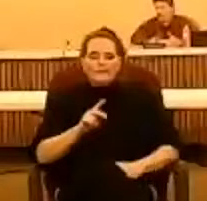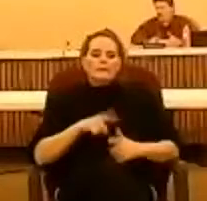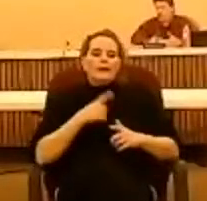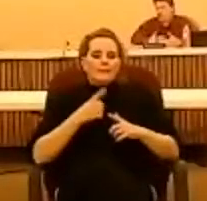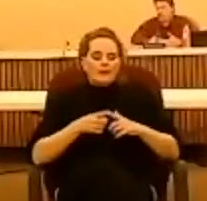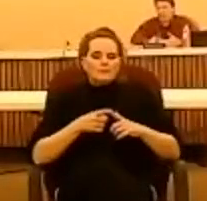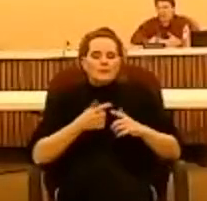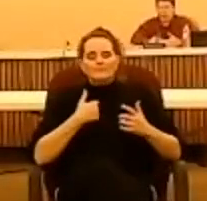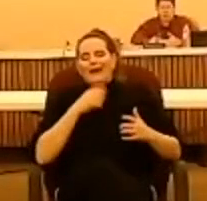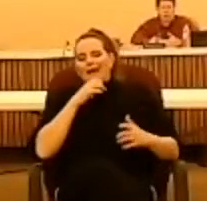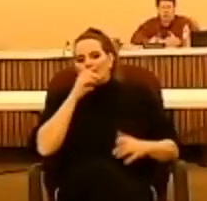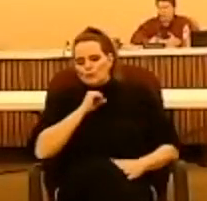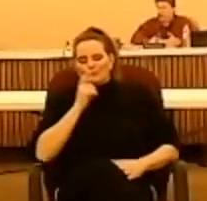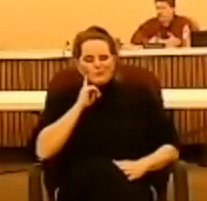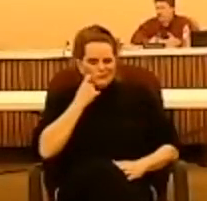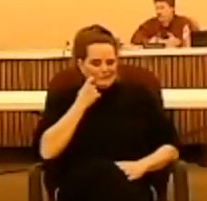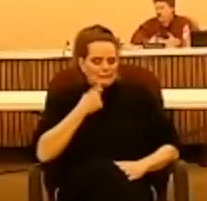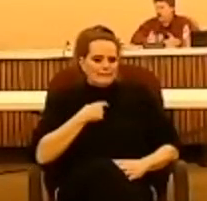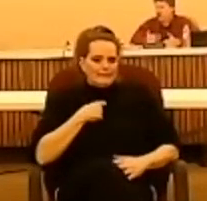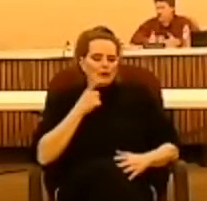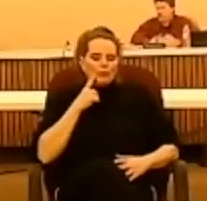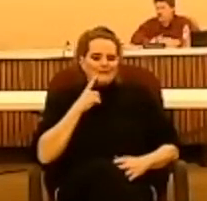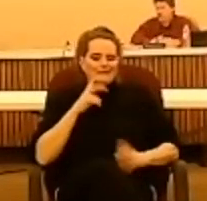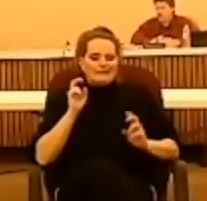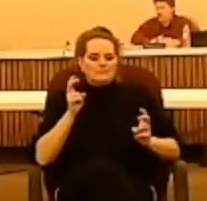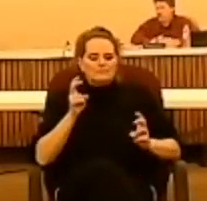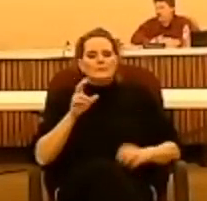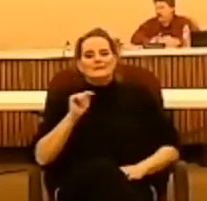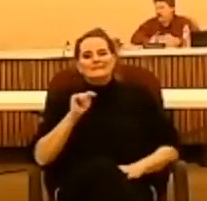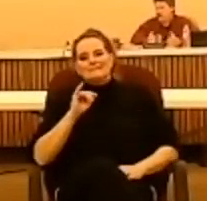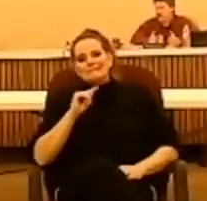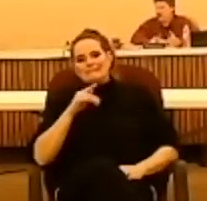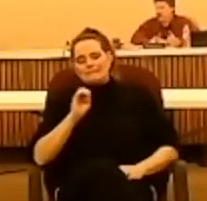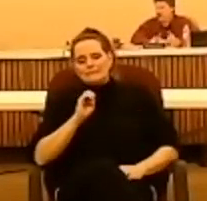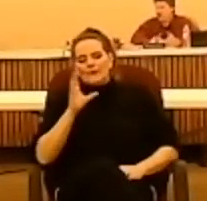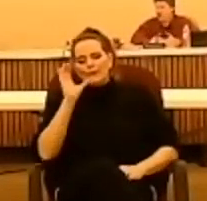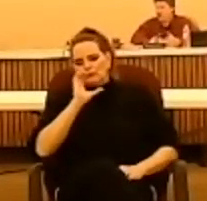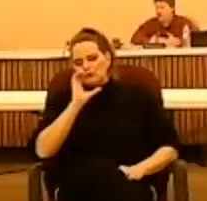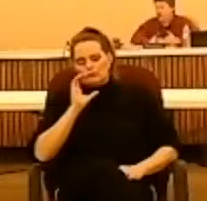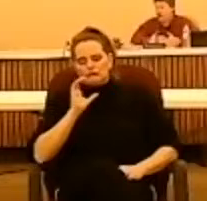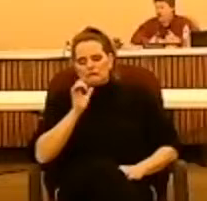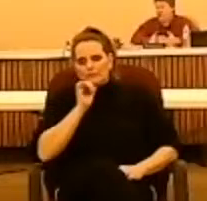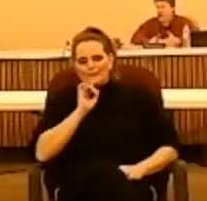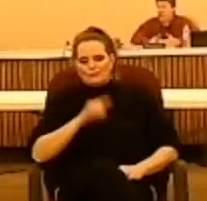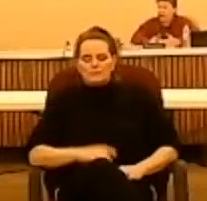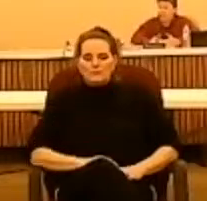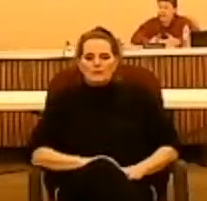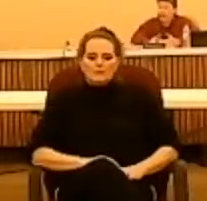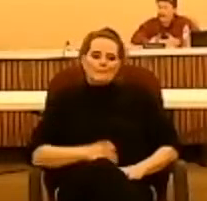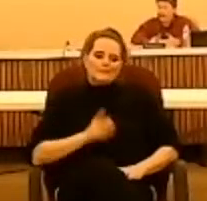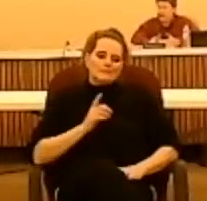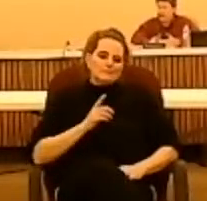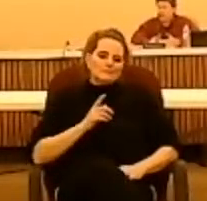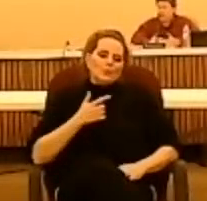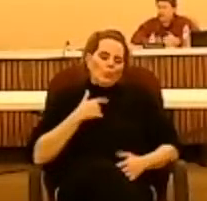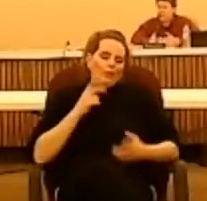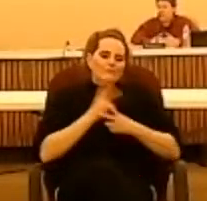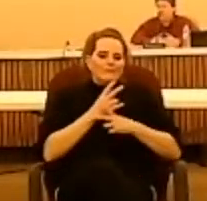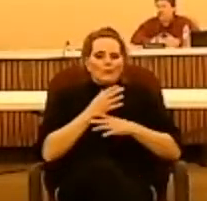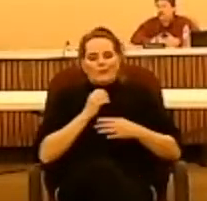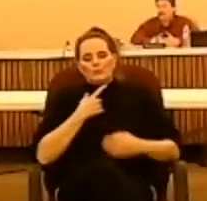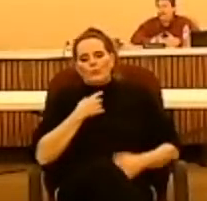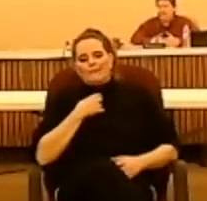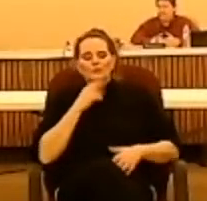I assume there was recently a title search, but Lisa would probably know the process better in terms of what, do we have to update that in terms of,